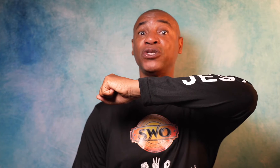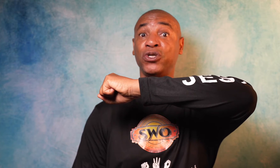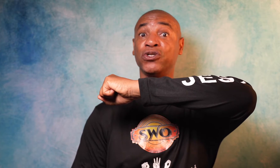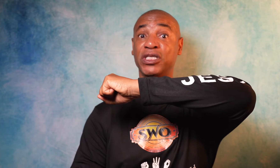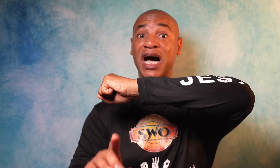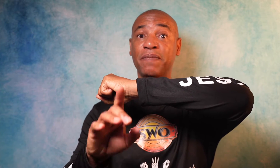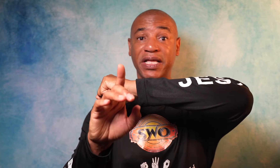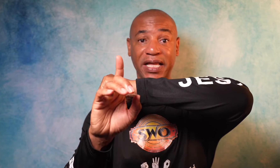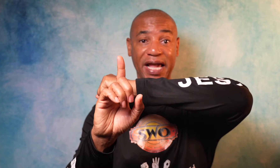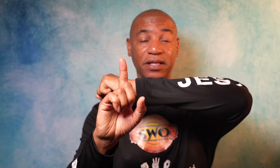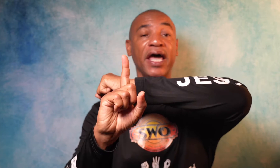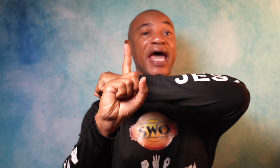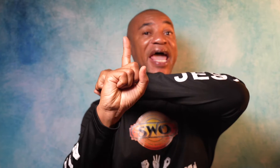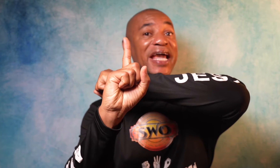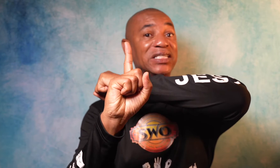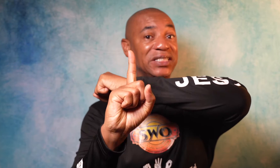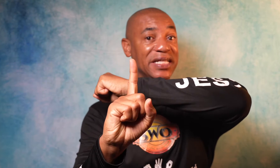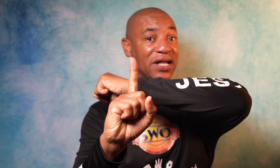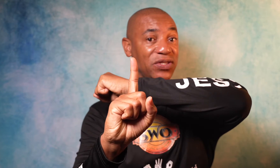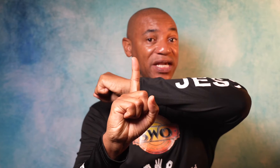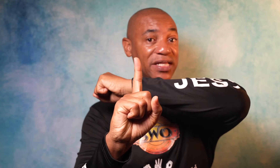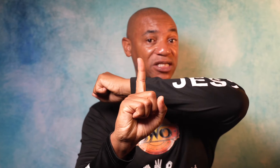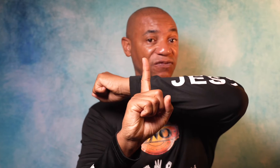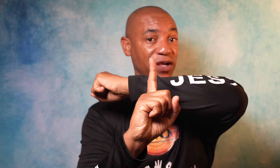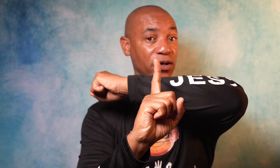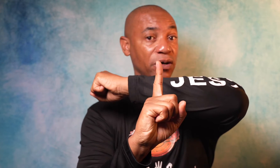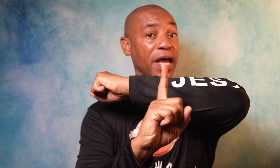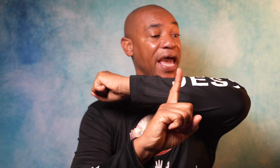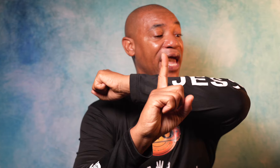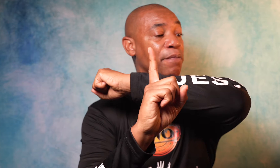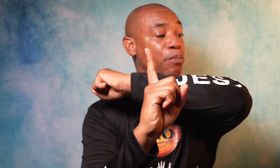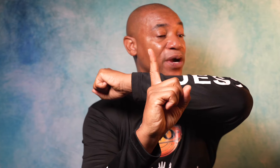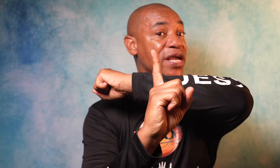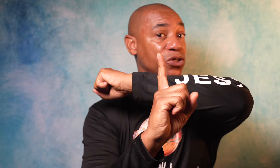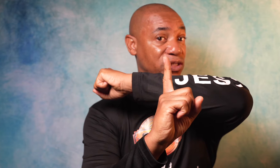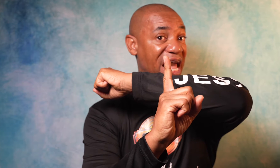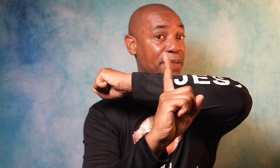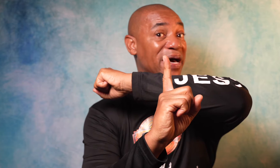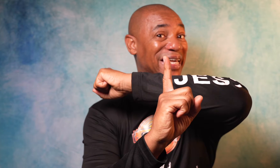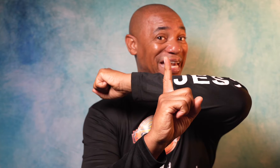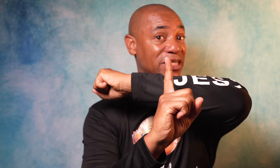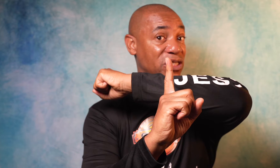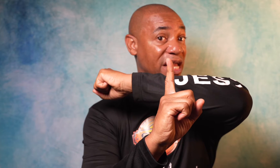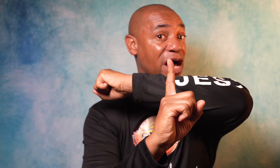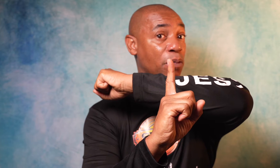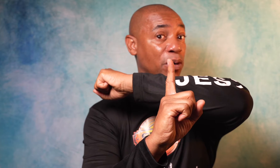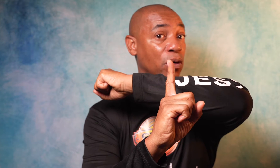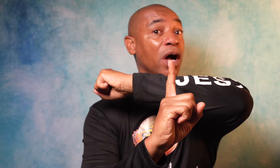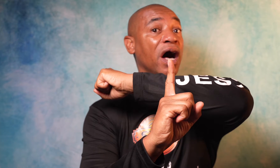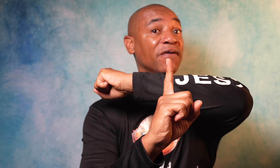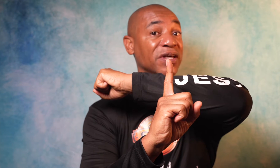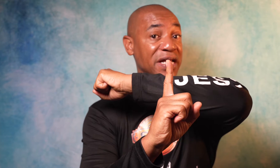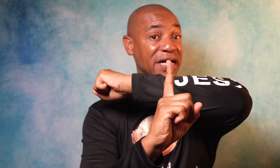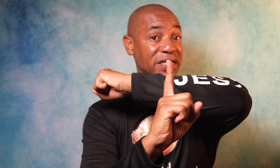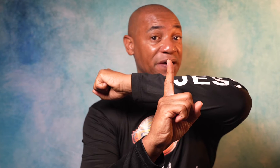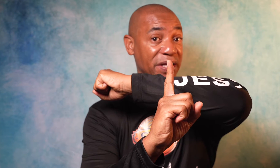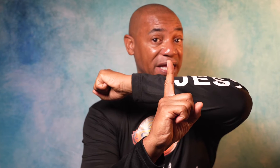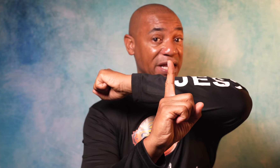your dominant hand, extend out the index finger and brace or tap against the elbow of the non-dominant hand, just